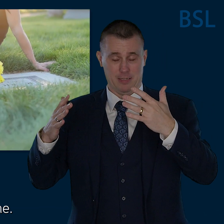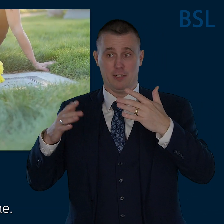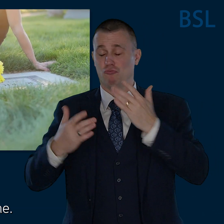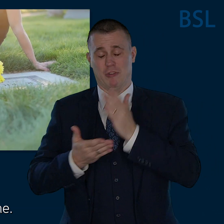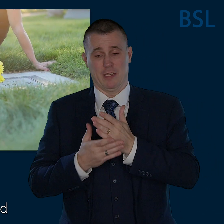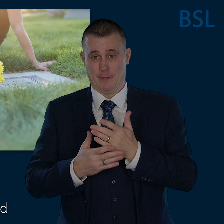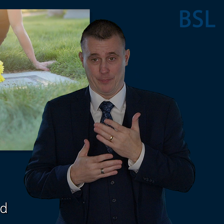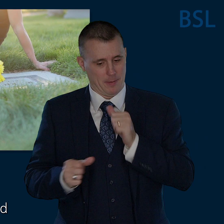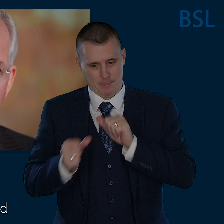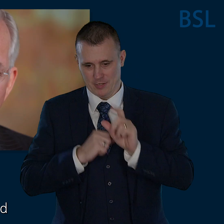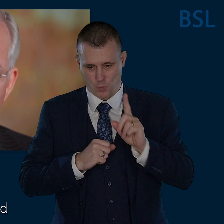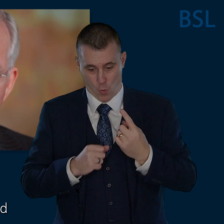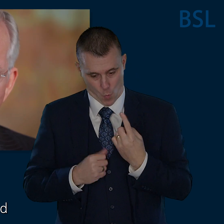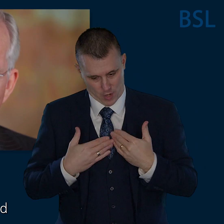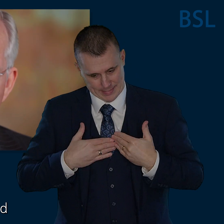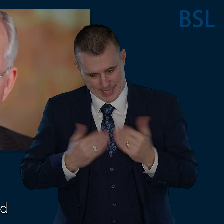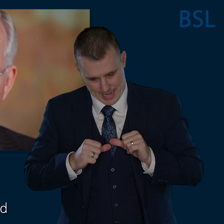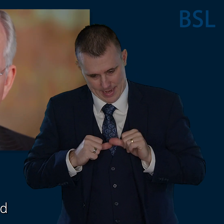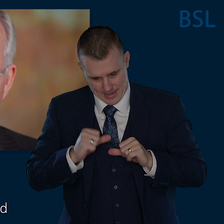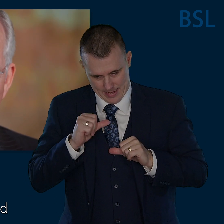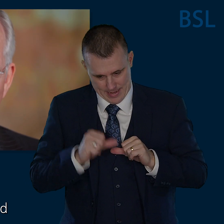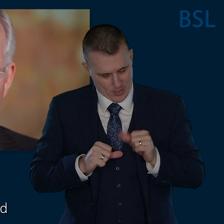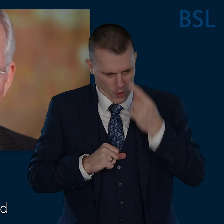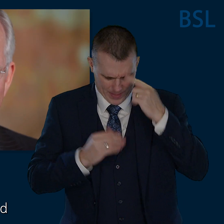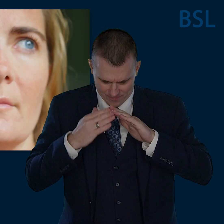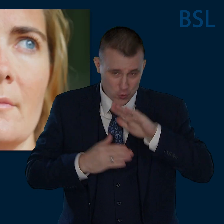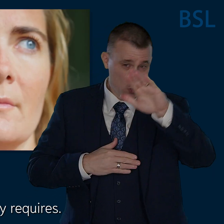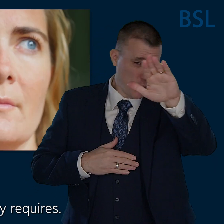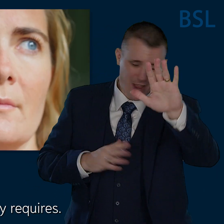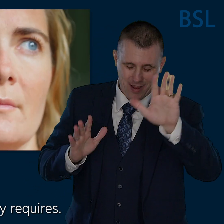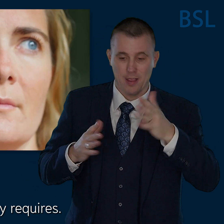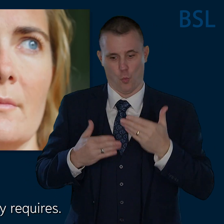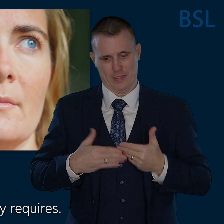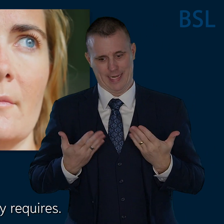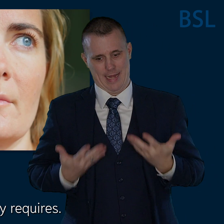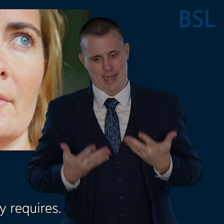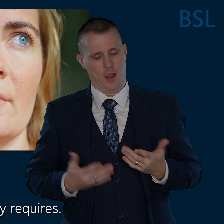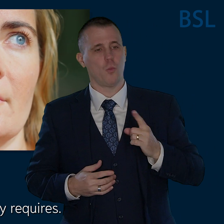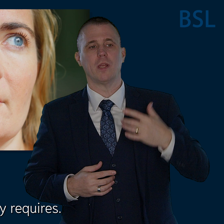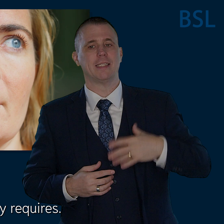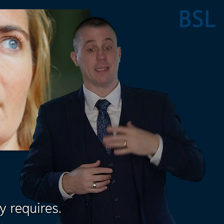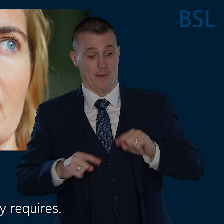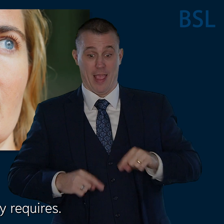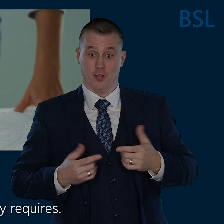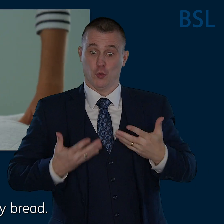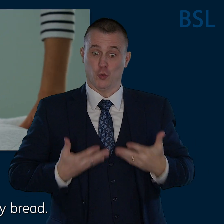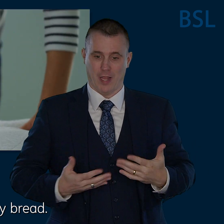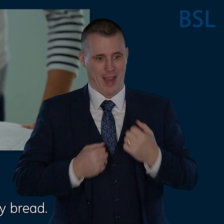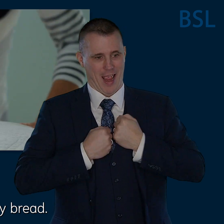at a time. It helps at times not to think too far ahead and just do what the day requires.